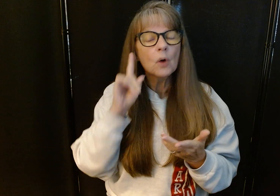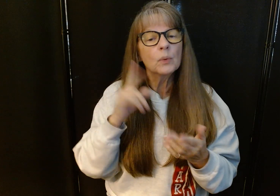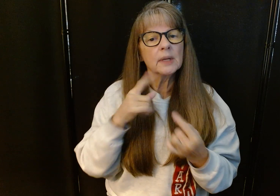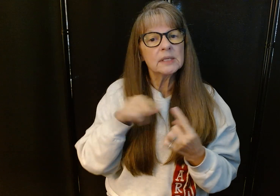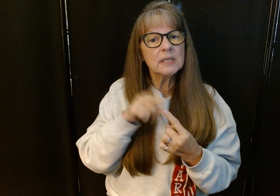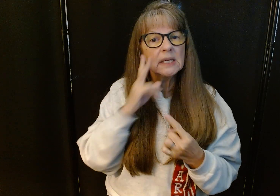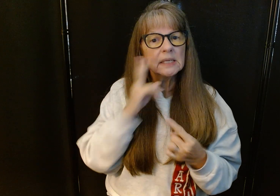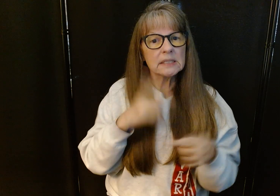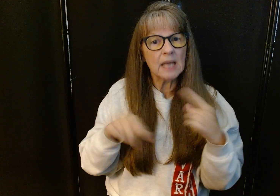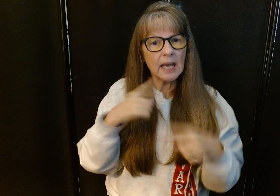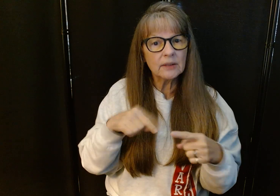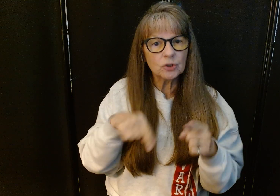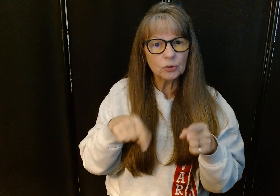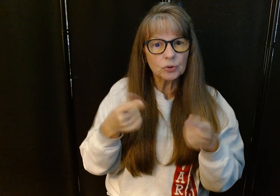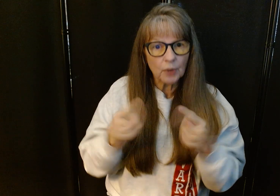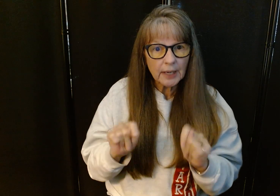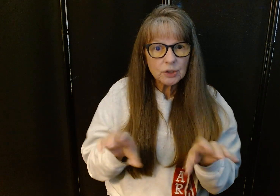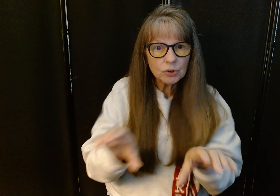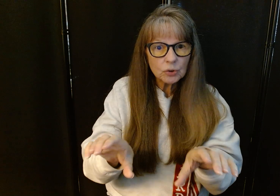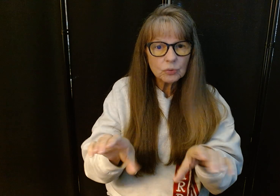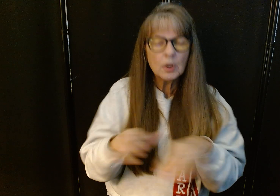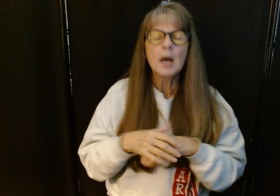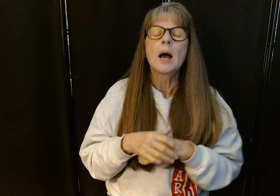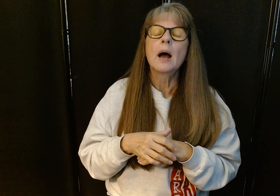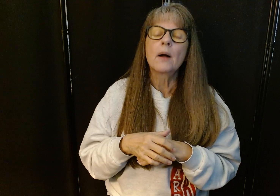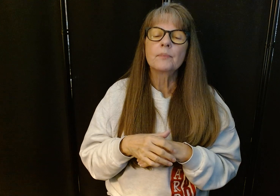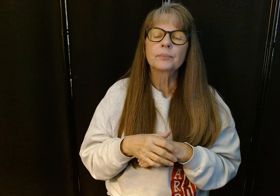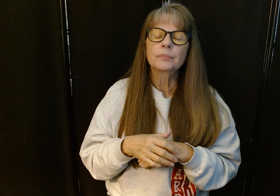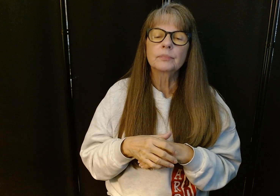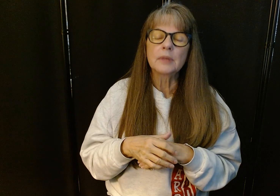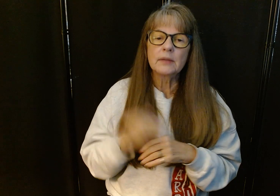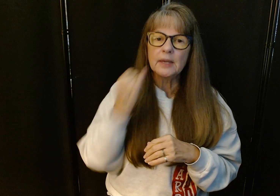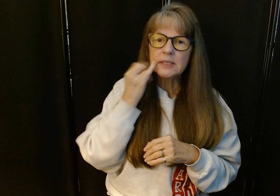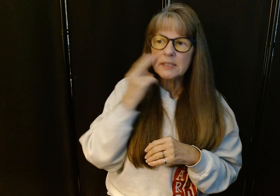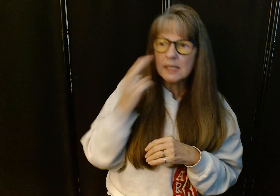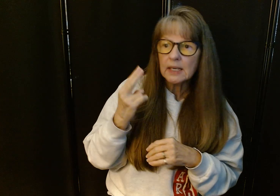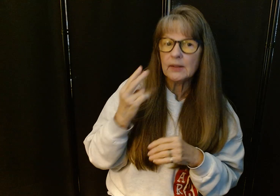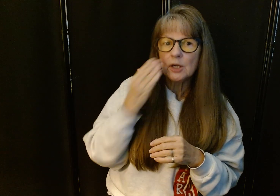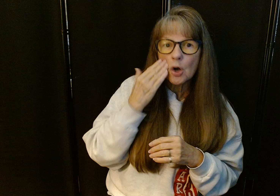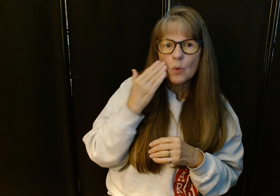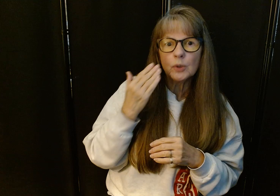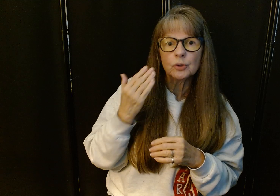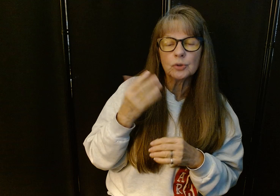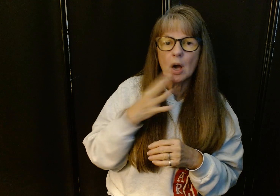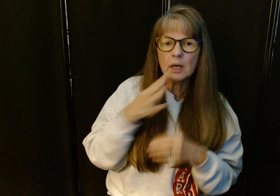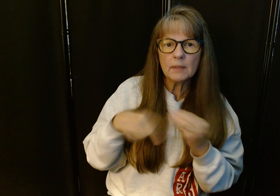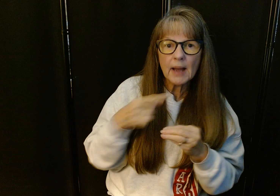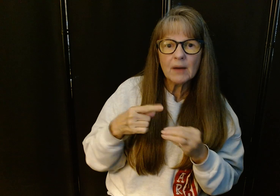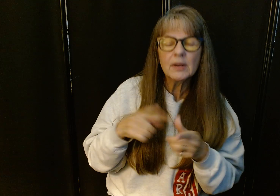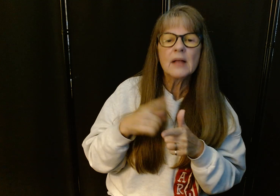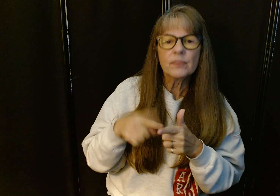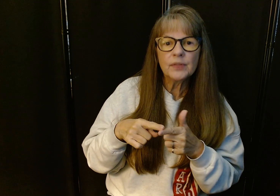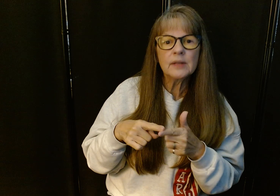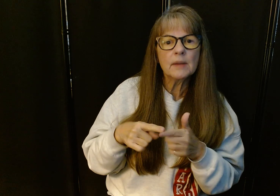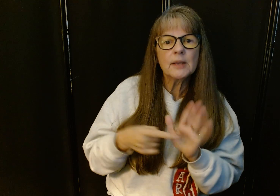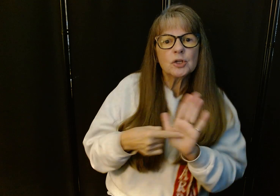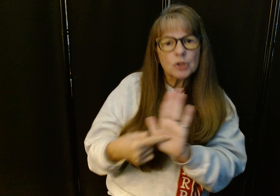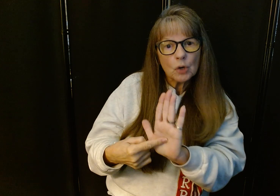they see a sign that you're trying to do, they see it and they know what you're talking about, then they may show